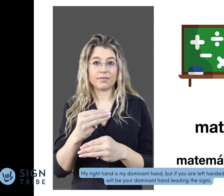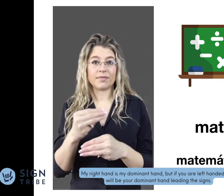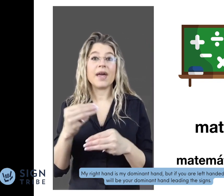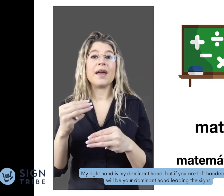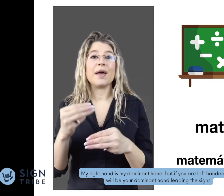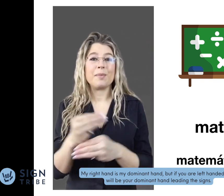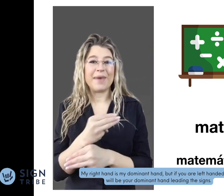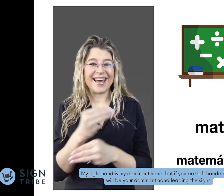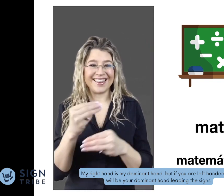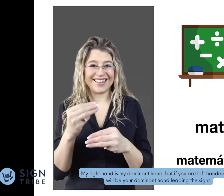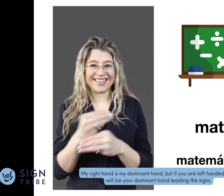Math.